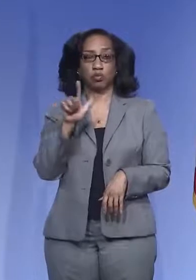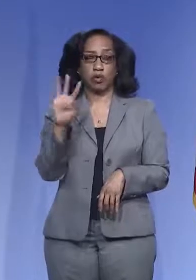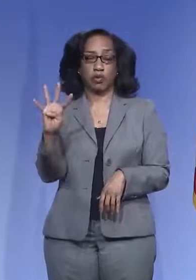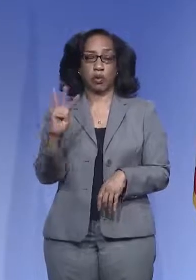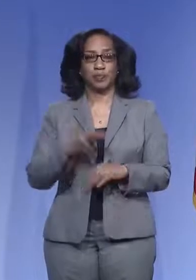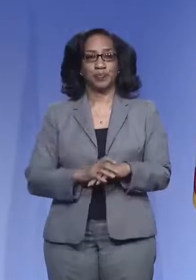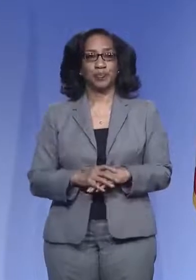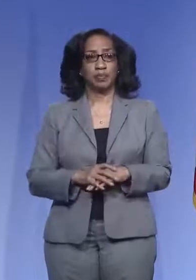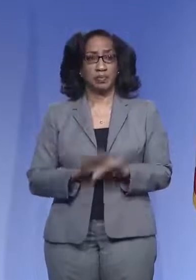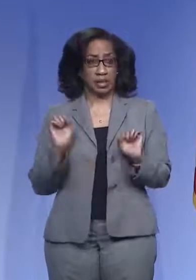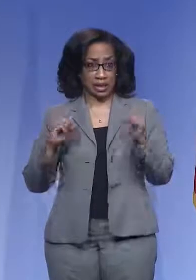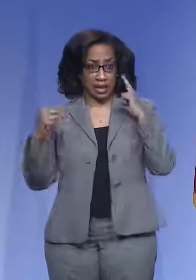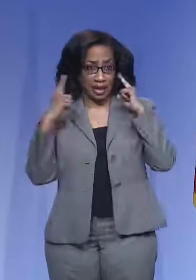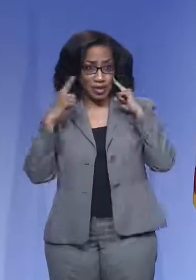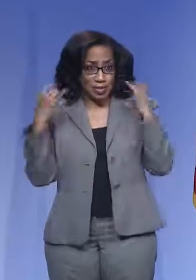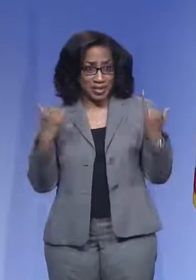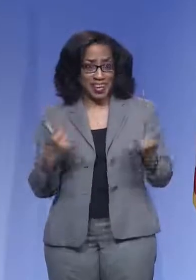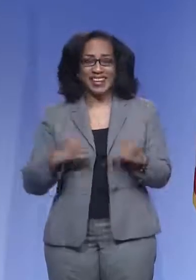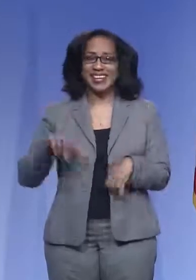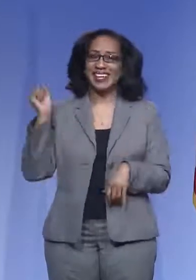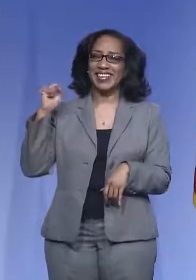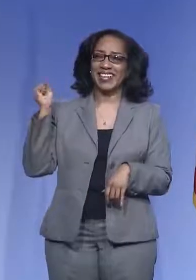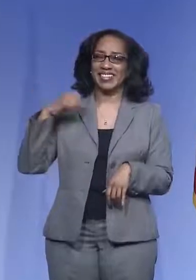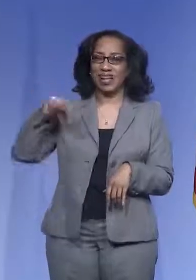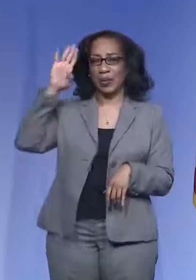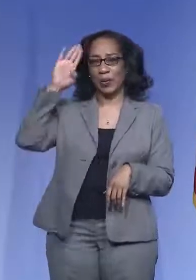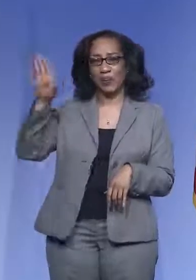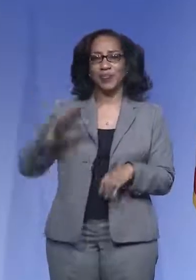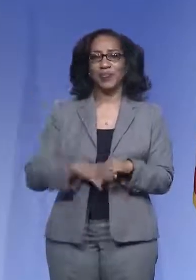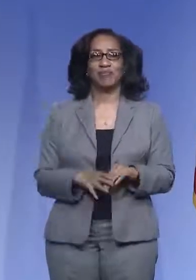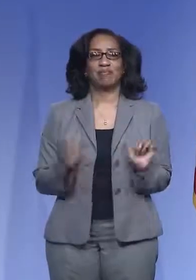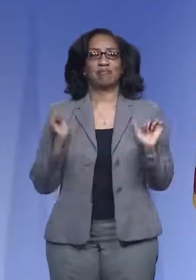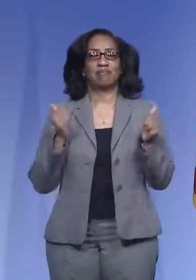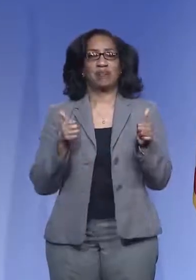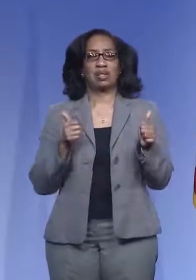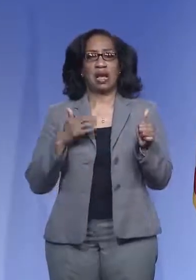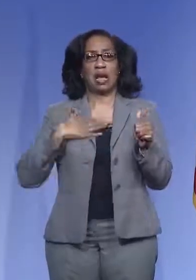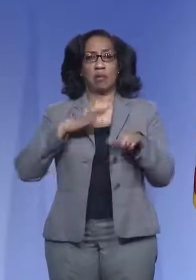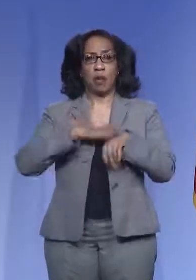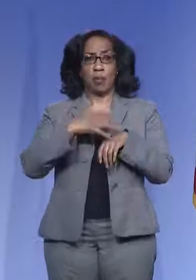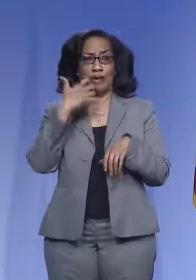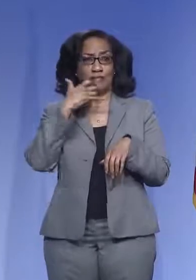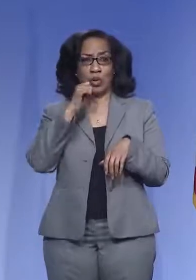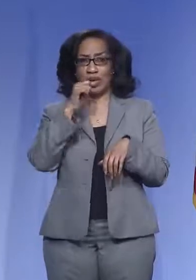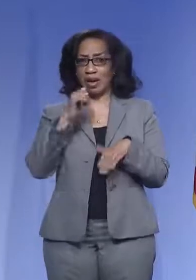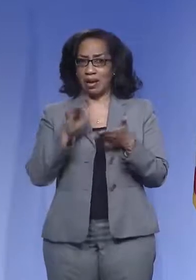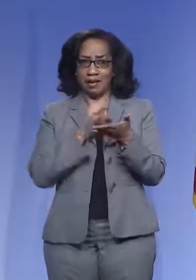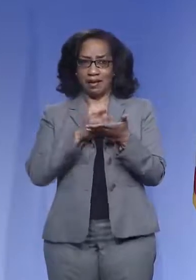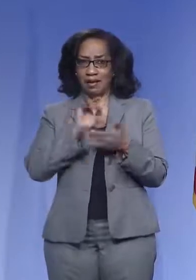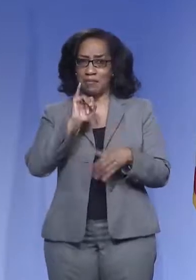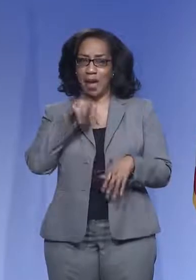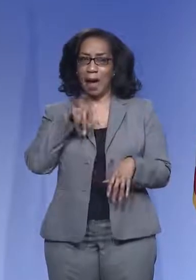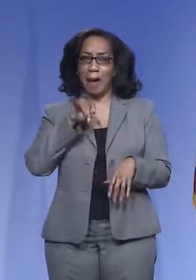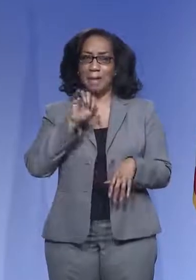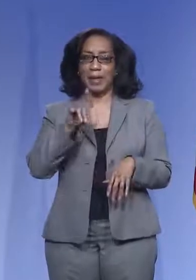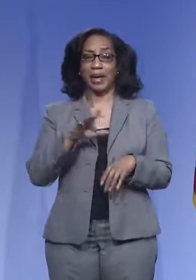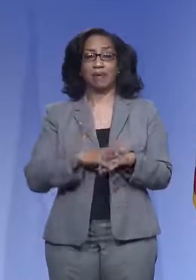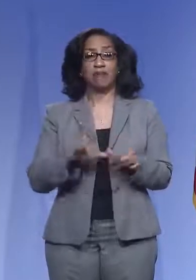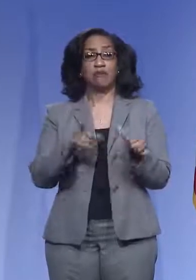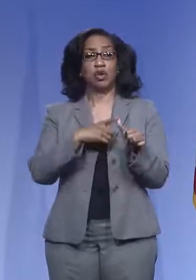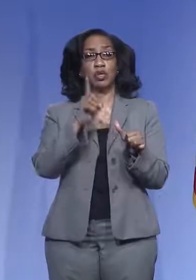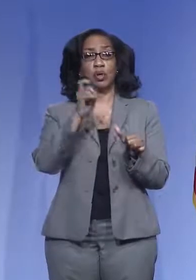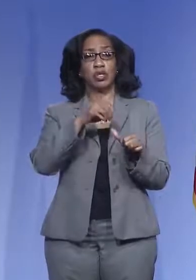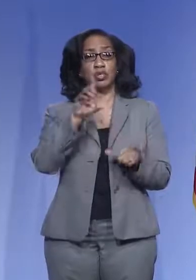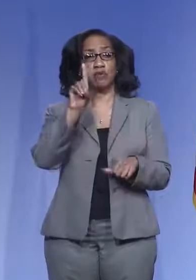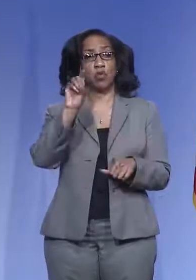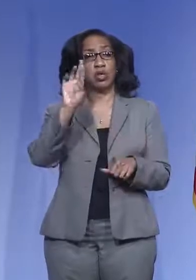Hi, can you all hear me today? Yes, hi, Brad. All right, I'm on my phone, not my iPad today, so just making sure. First question's for Doug. Doug, if